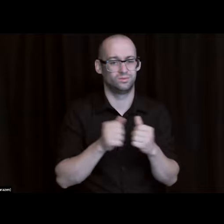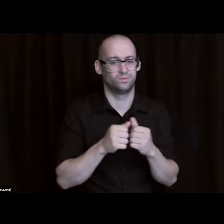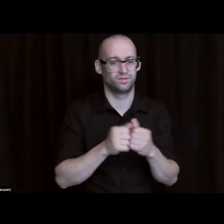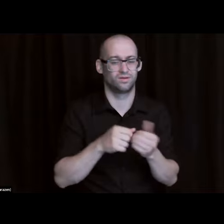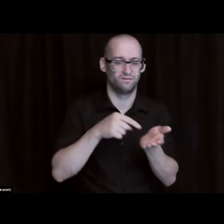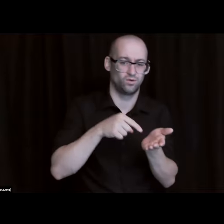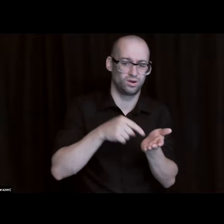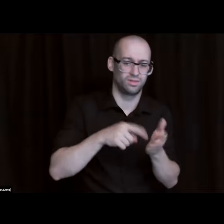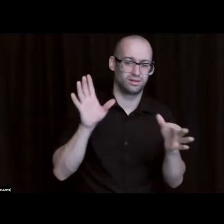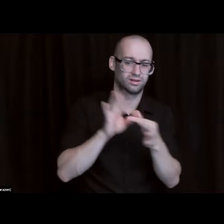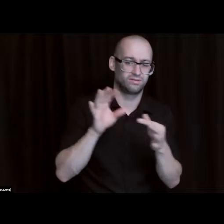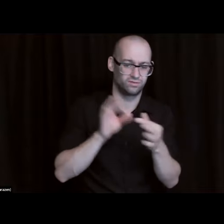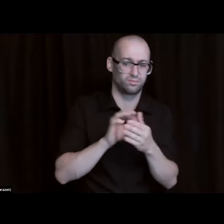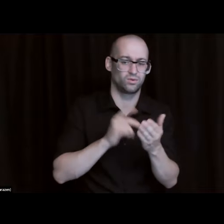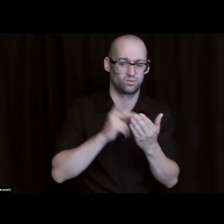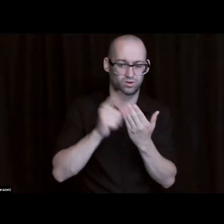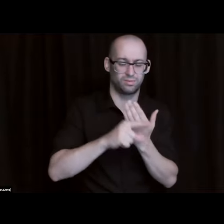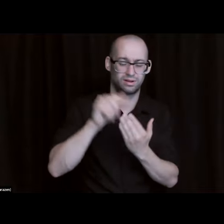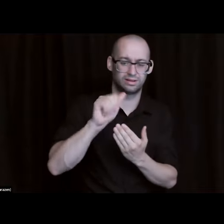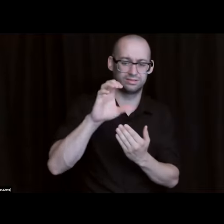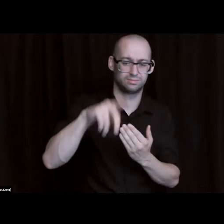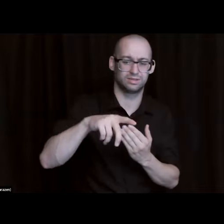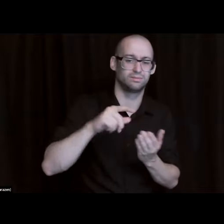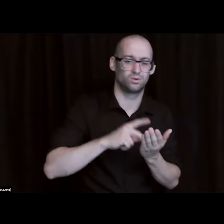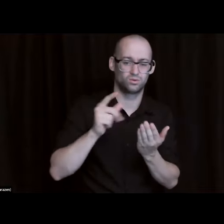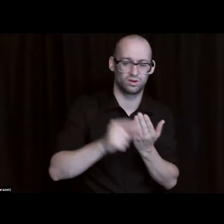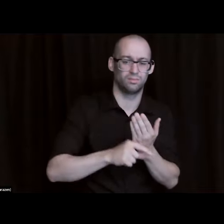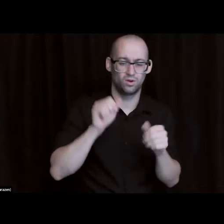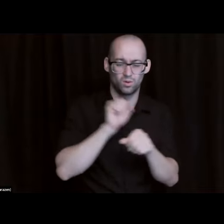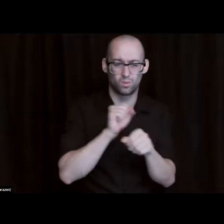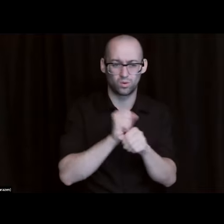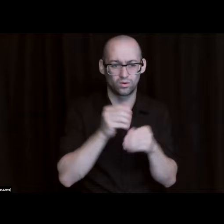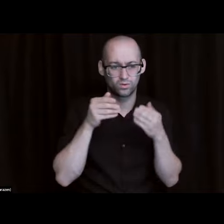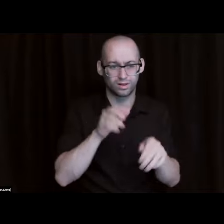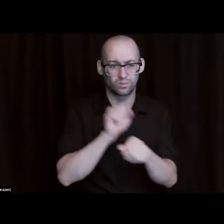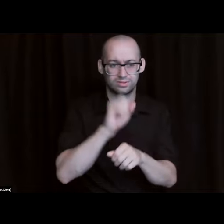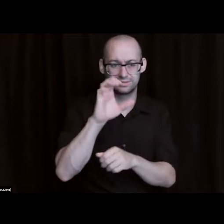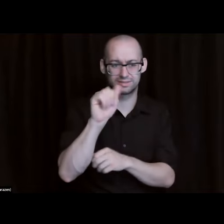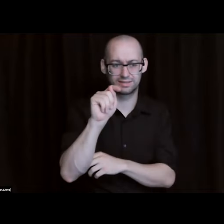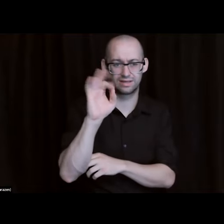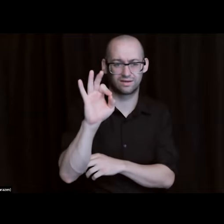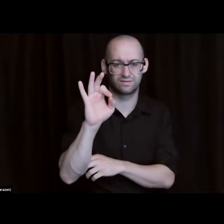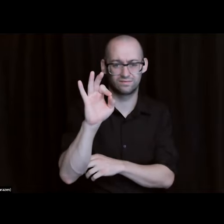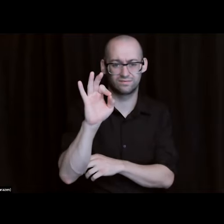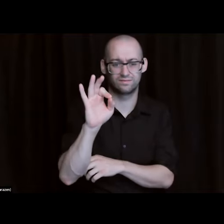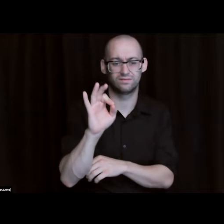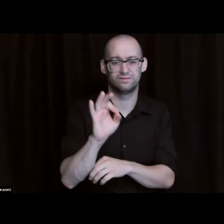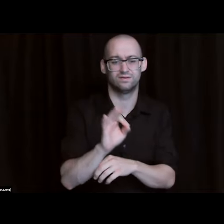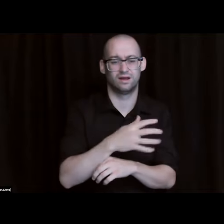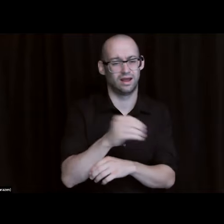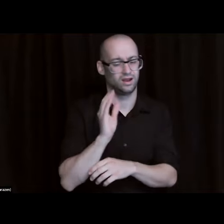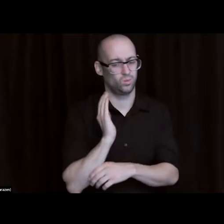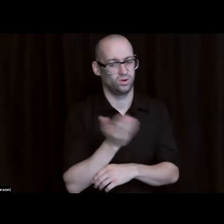Connectivity Program, the ACP program. And we're working directly with CETF. And we are part